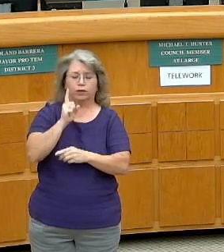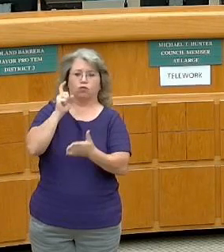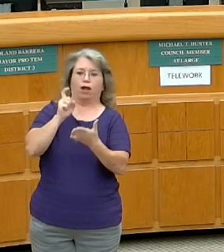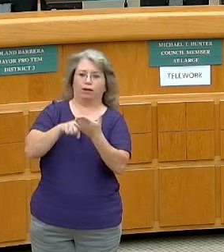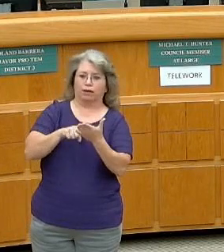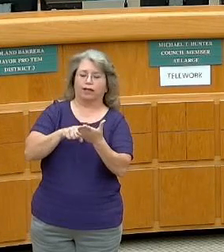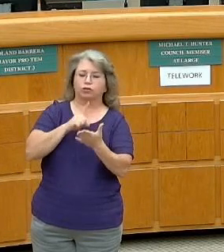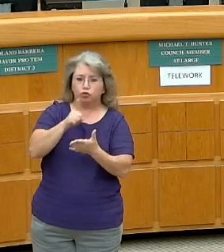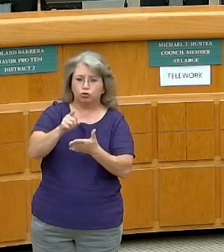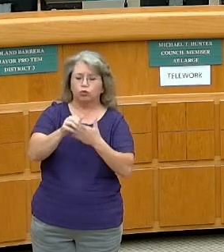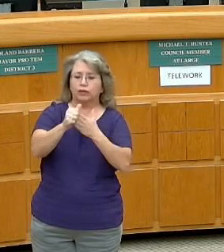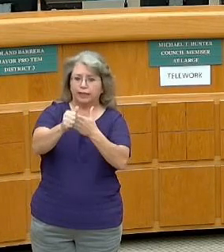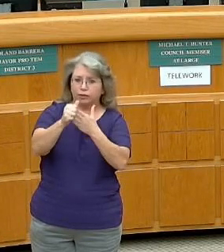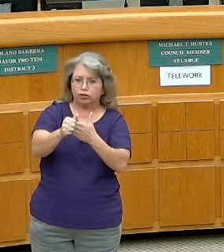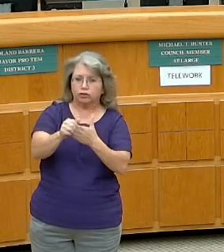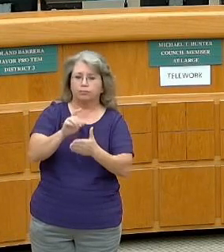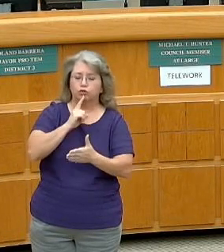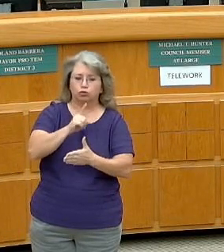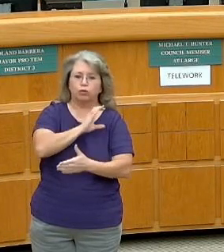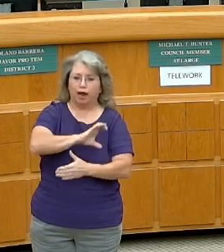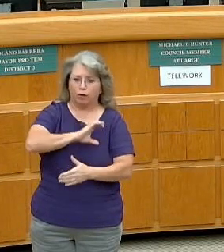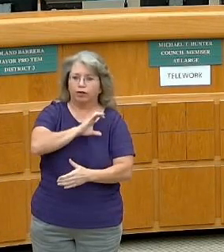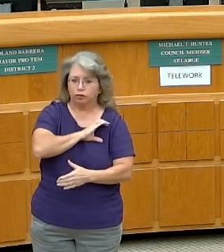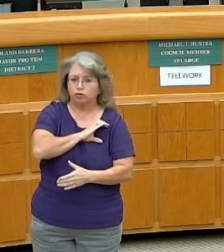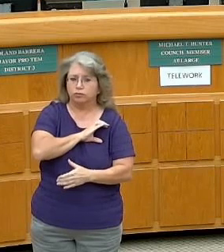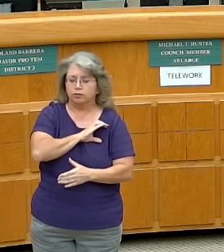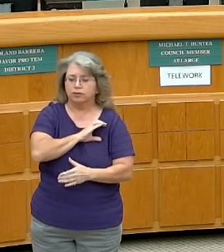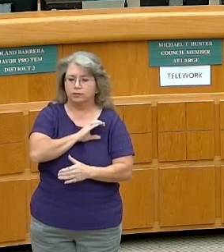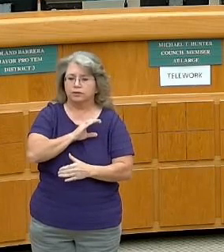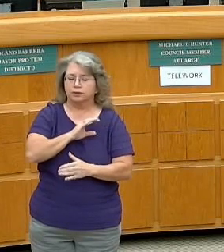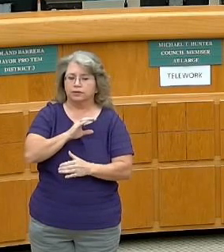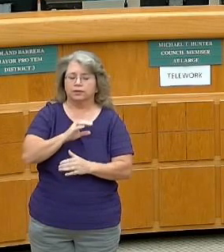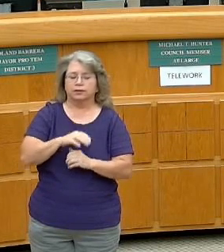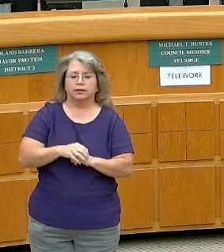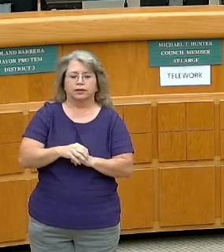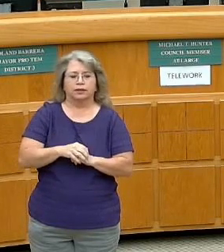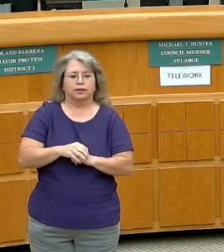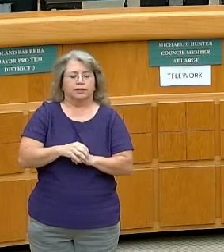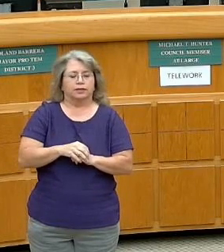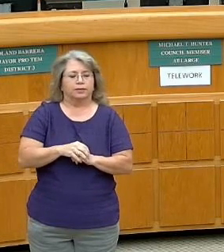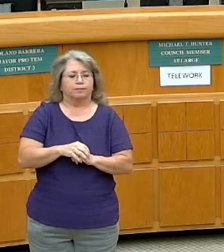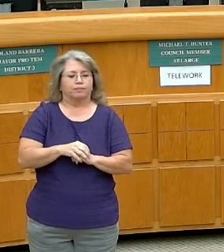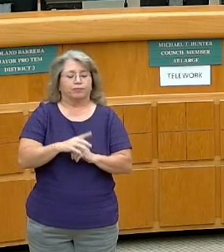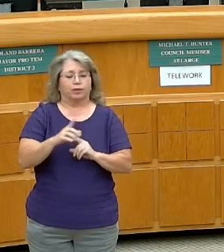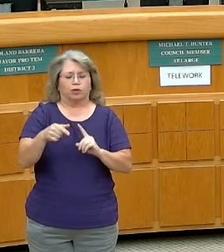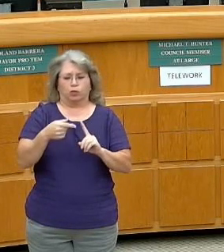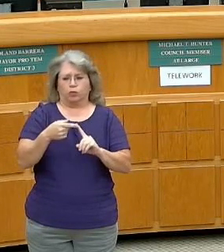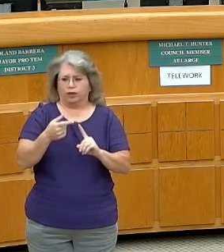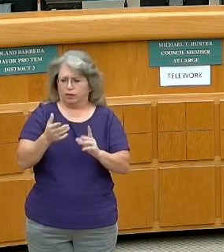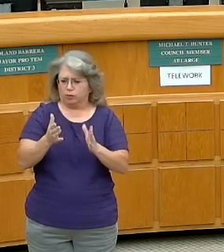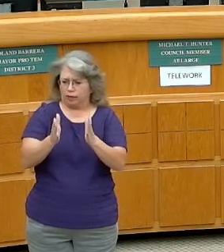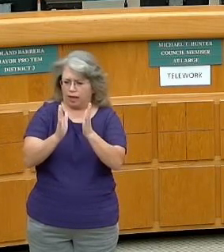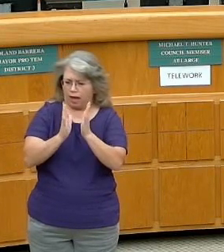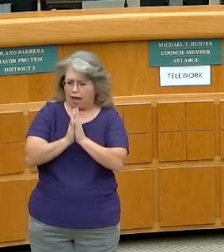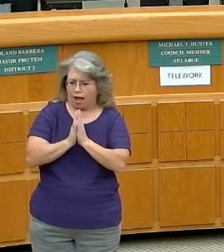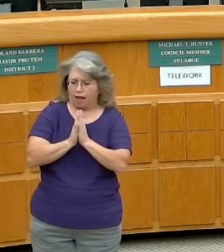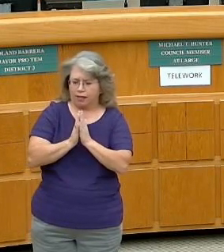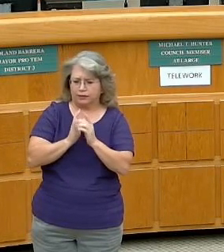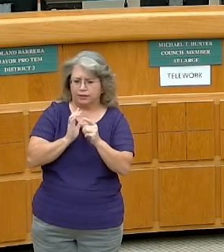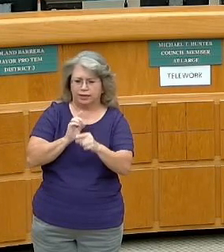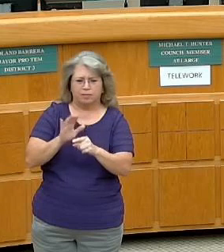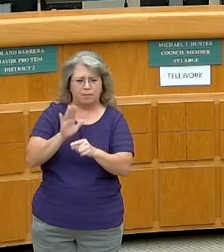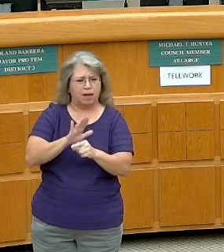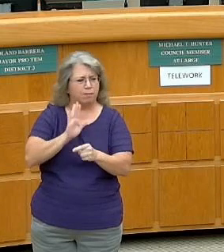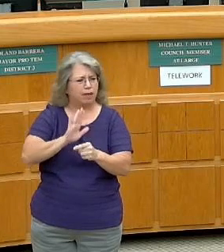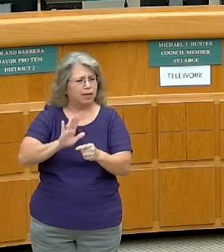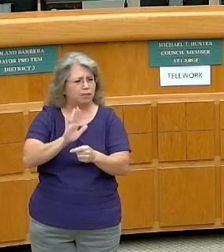about. And so when we asked about maybe a week and a half ago for